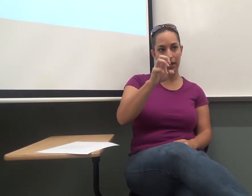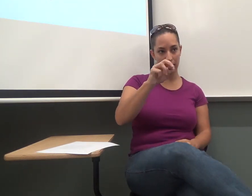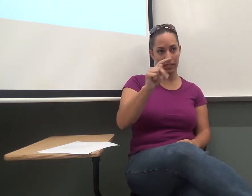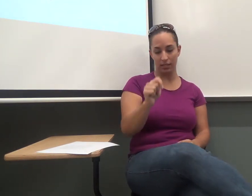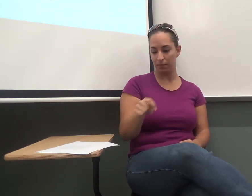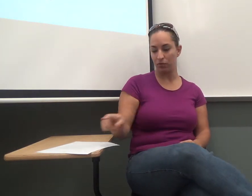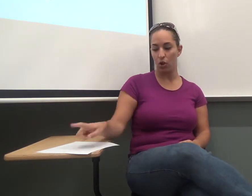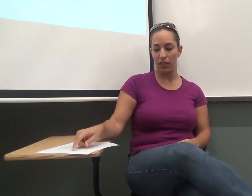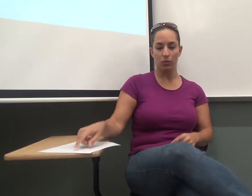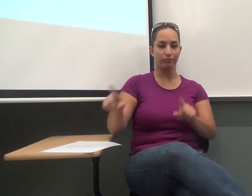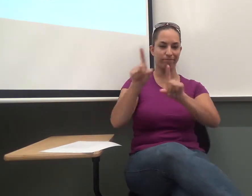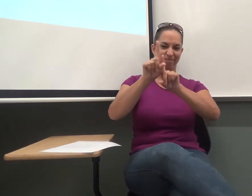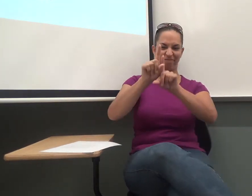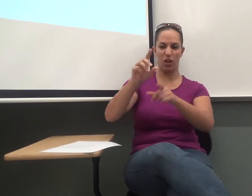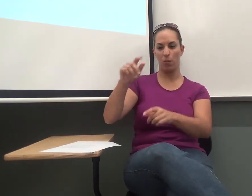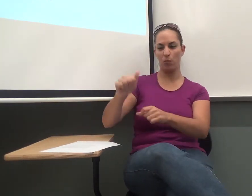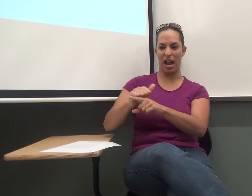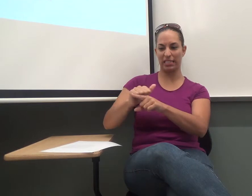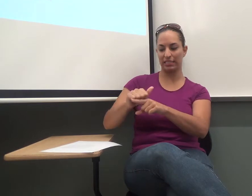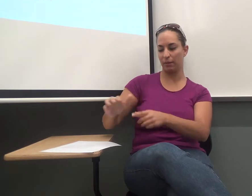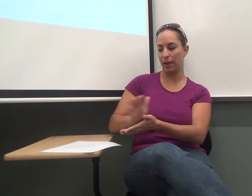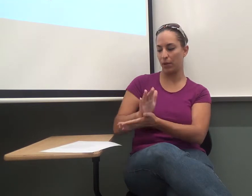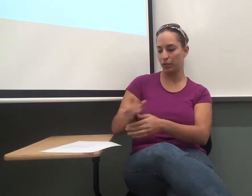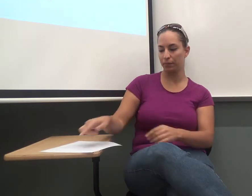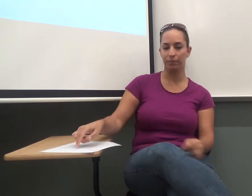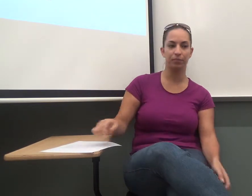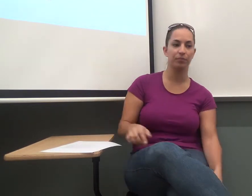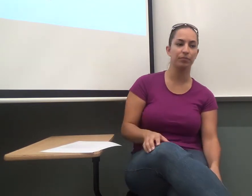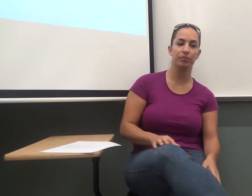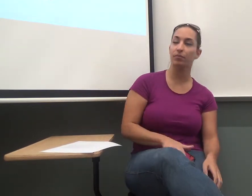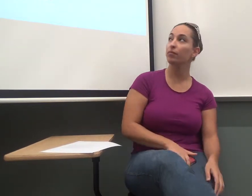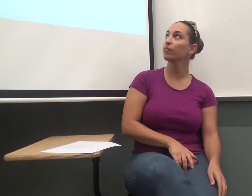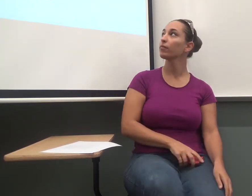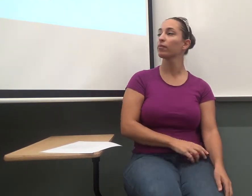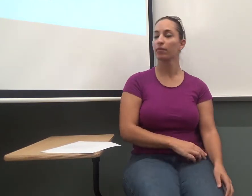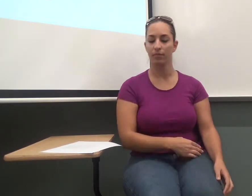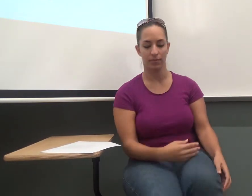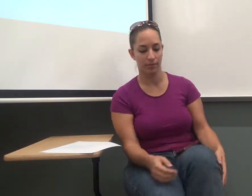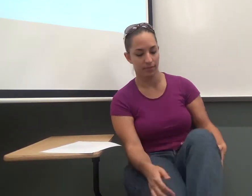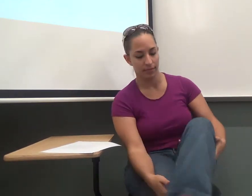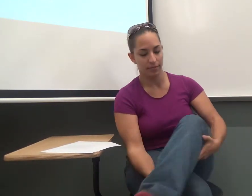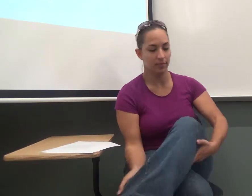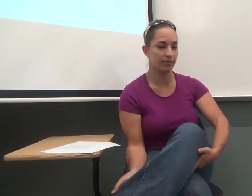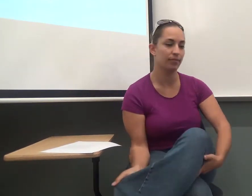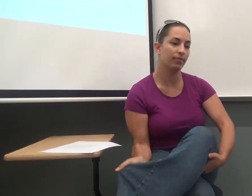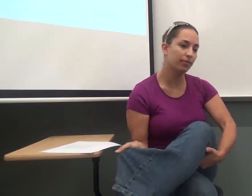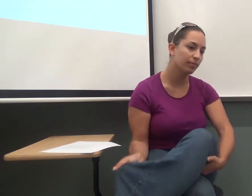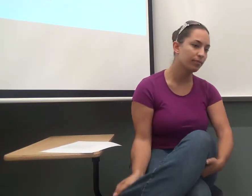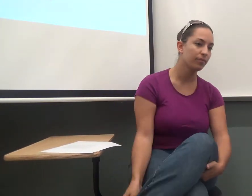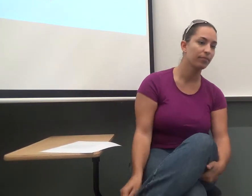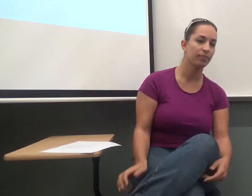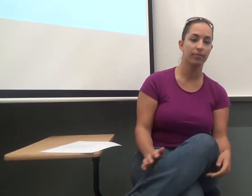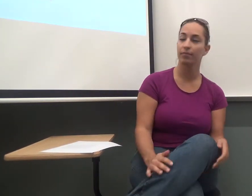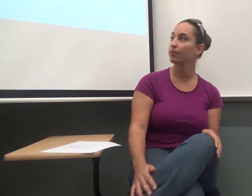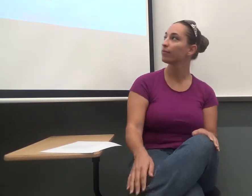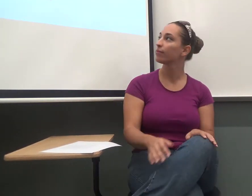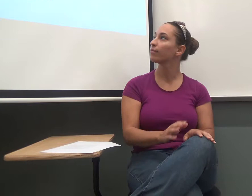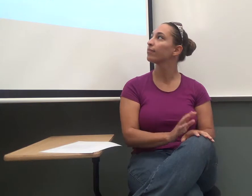ready? All right, so here we go. I'm going to ask you to help me out. I want people to take a sentence. Or maybe